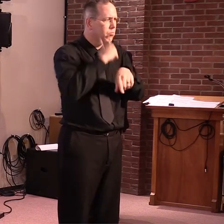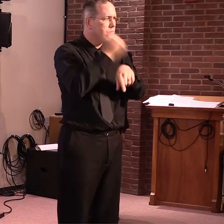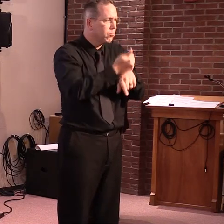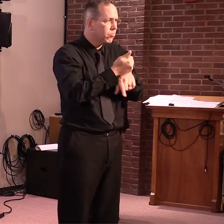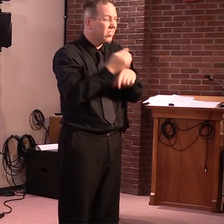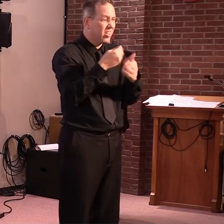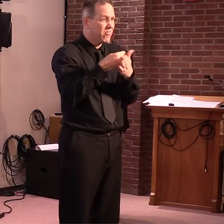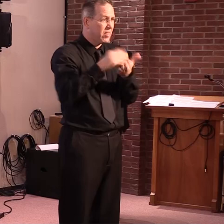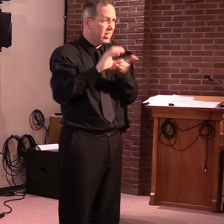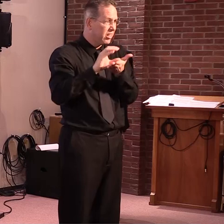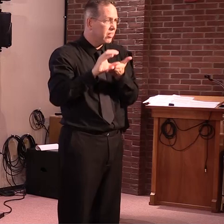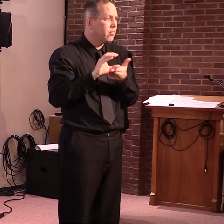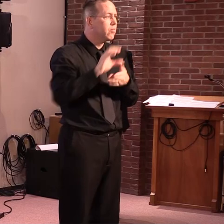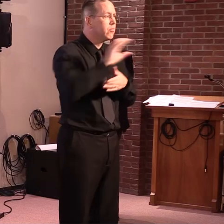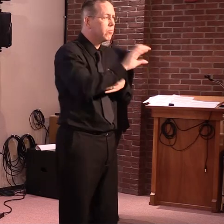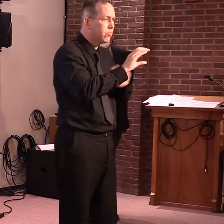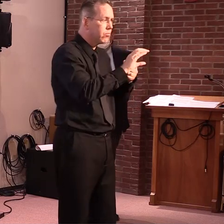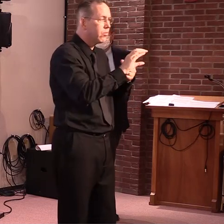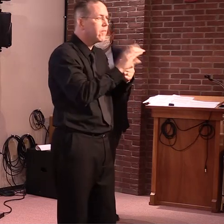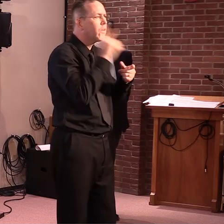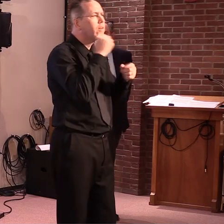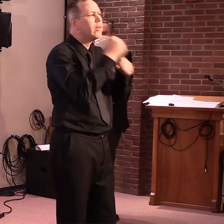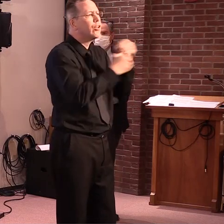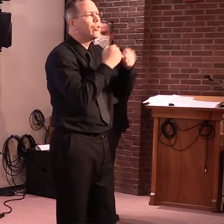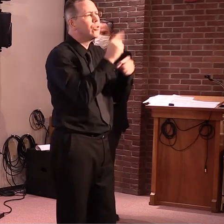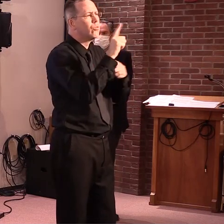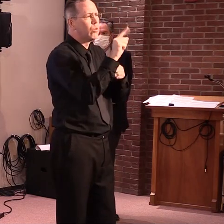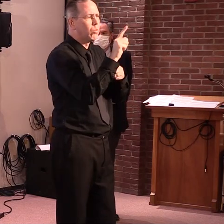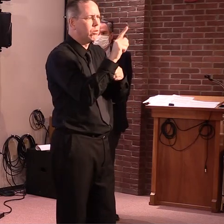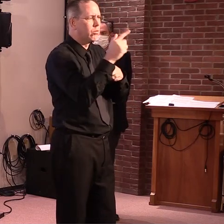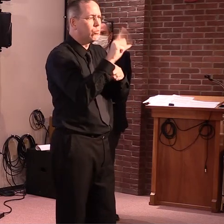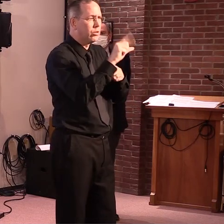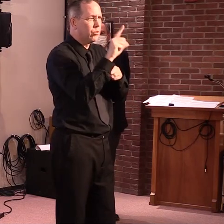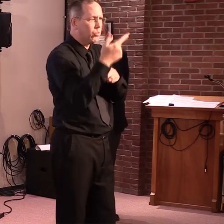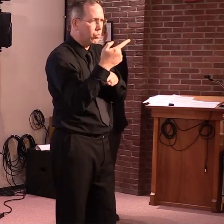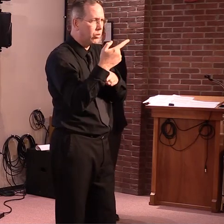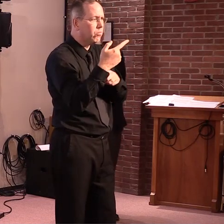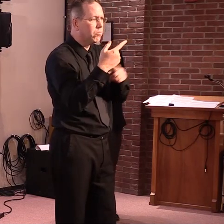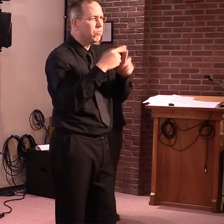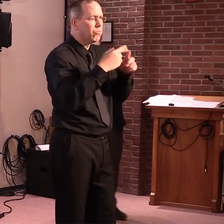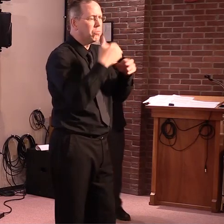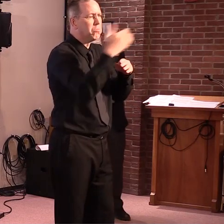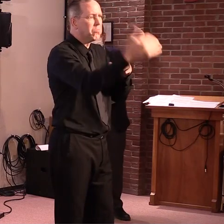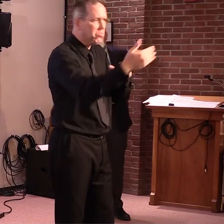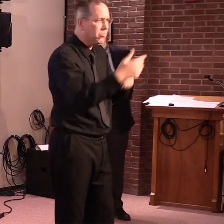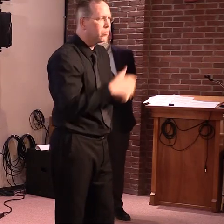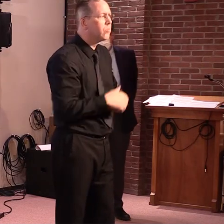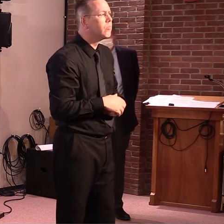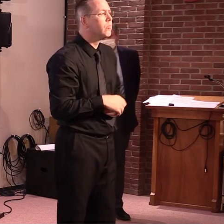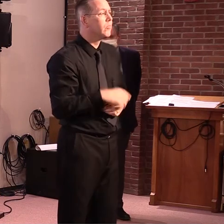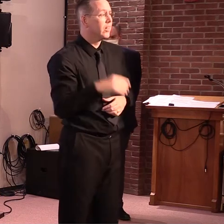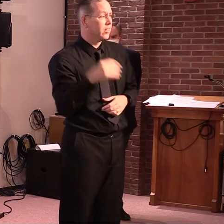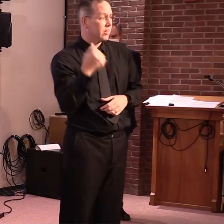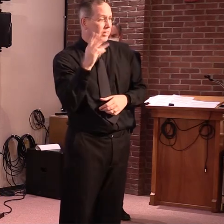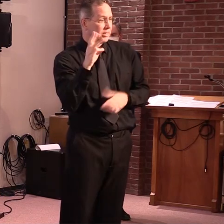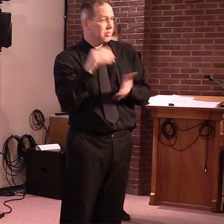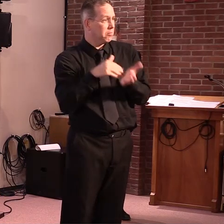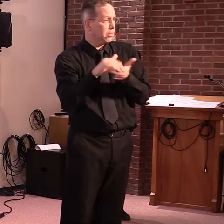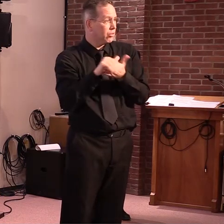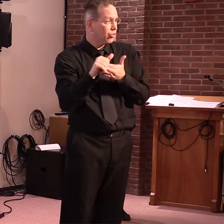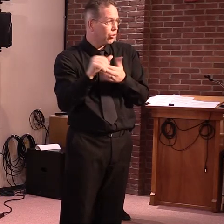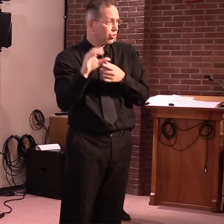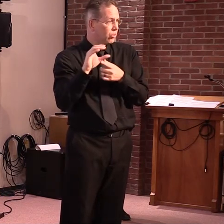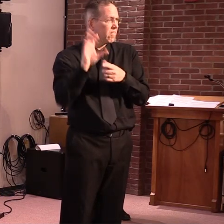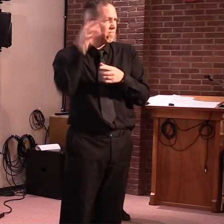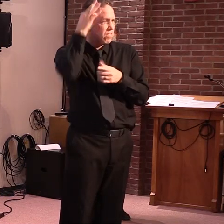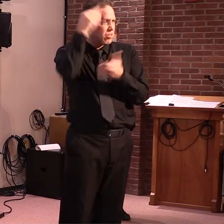Basically, what we are using is about $16 million in coronavirus relief funds in that funding.